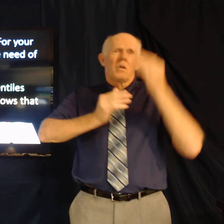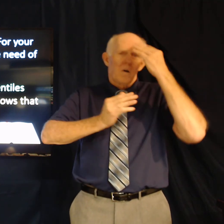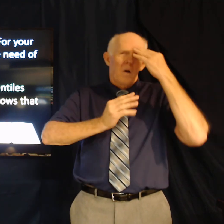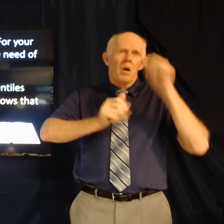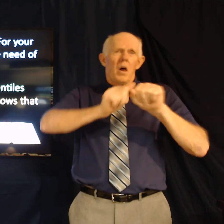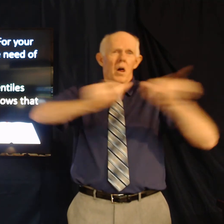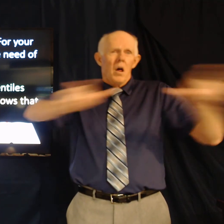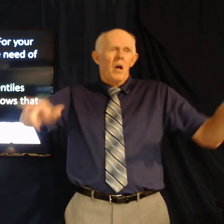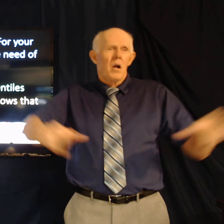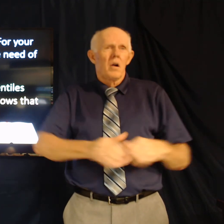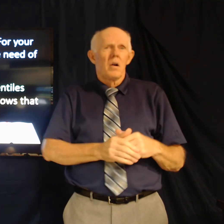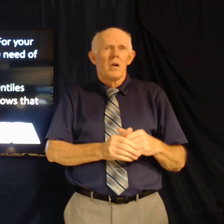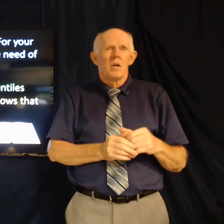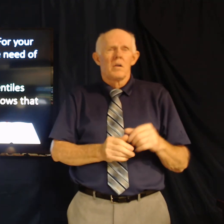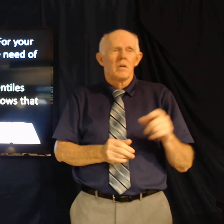and the Gentiles. He's kind to all people.